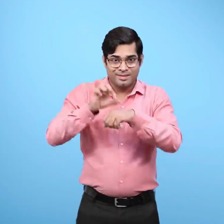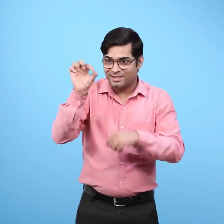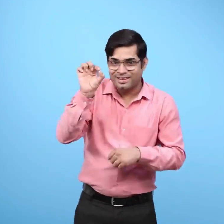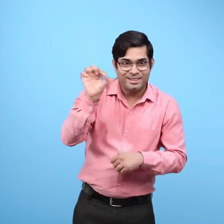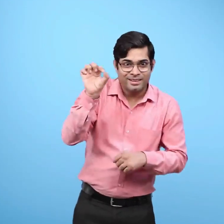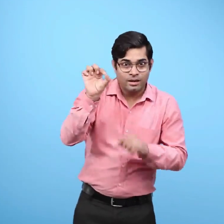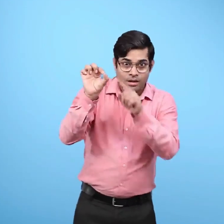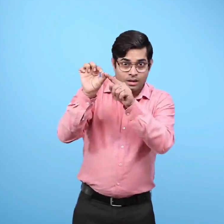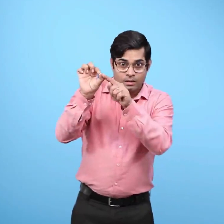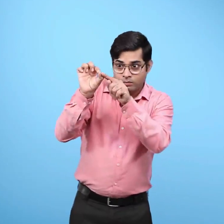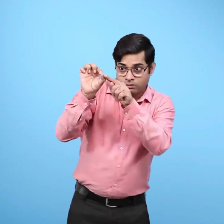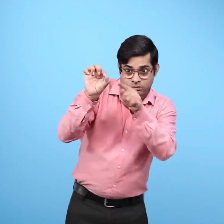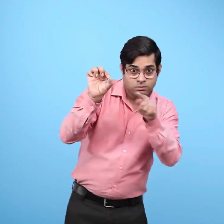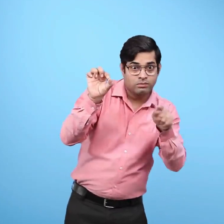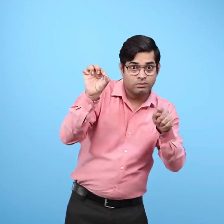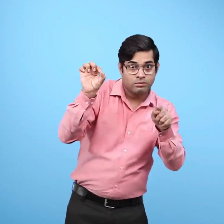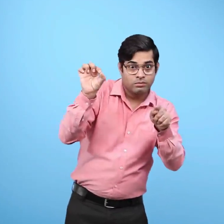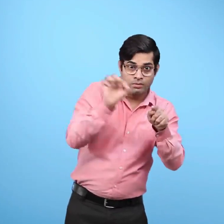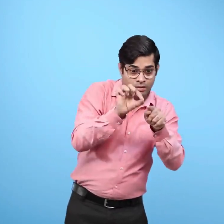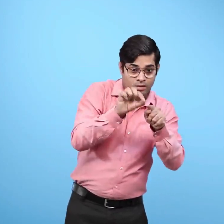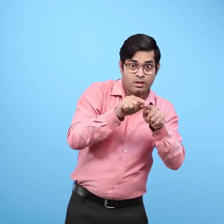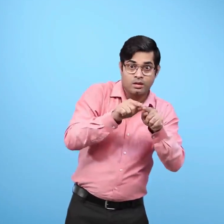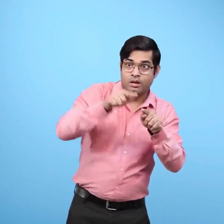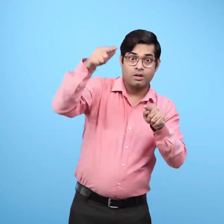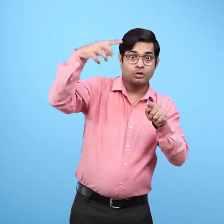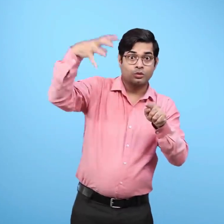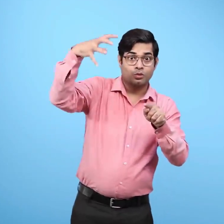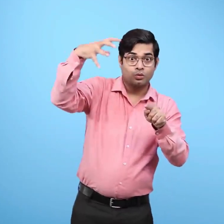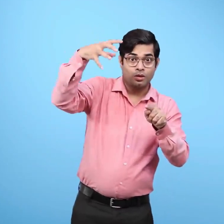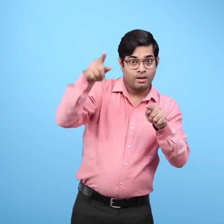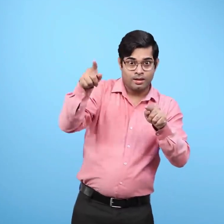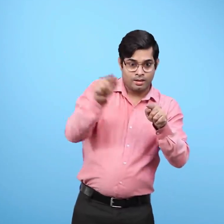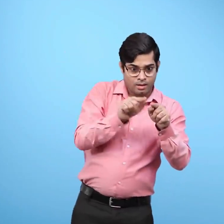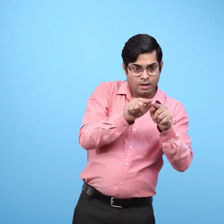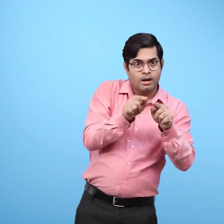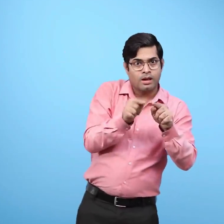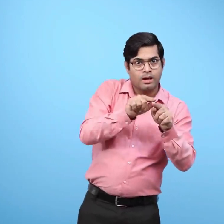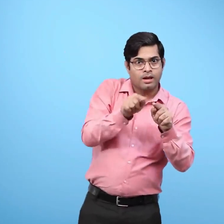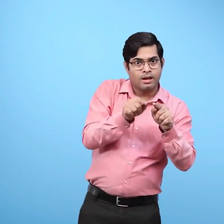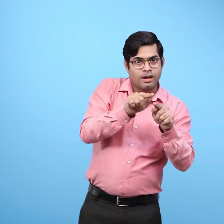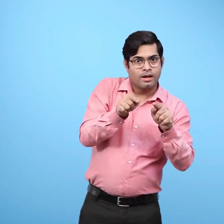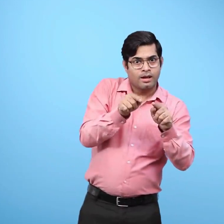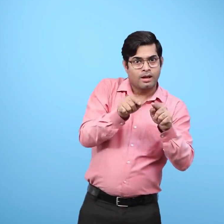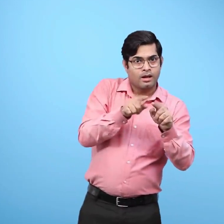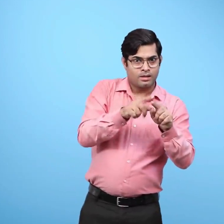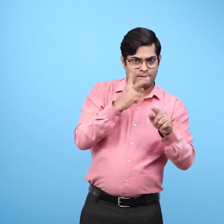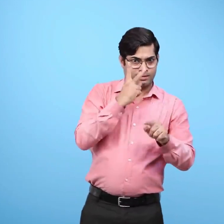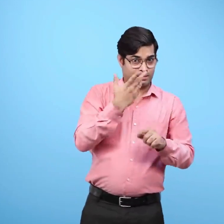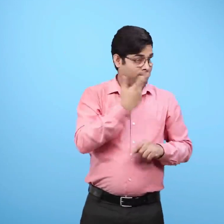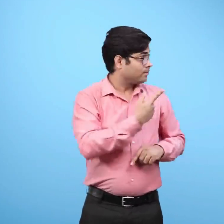And we can observe an angle made between the sun and the flower with dotted lines here.